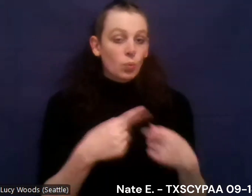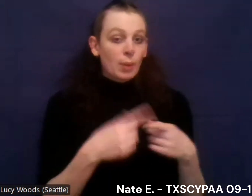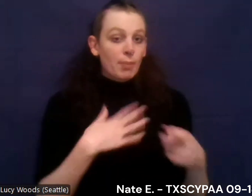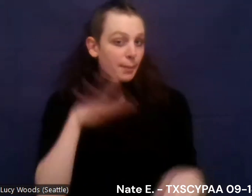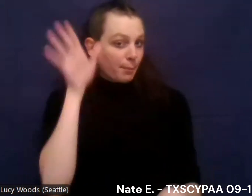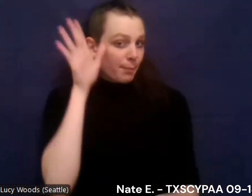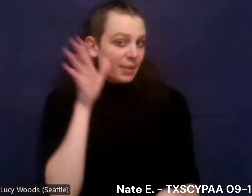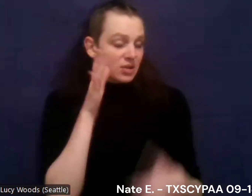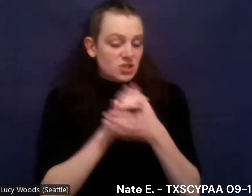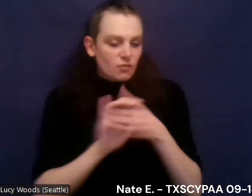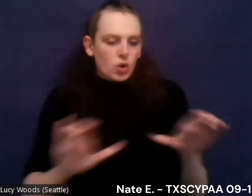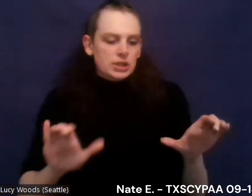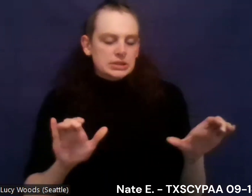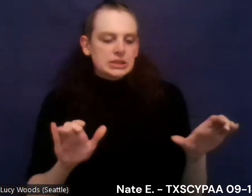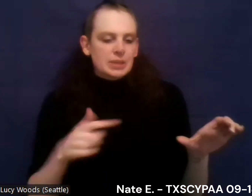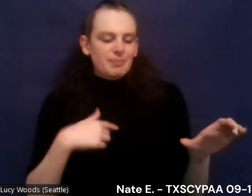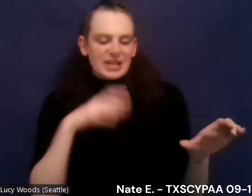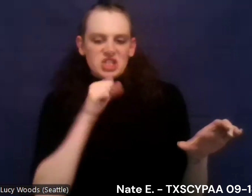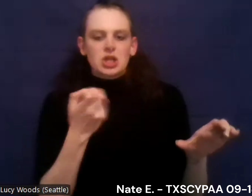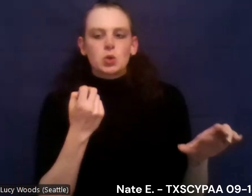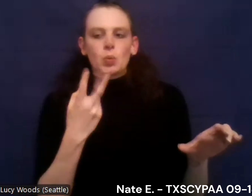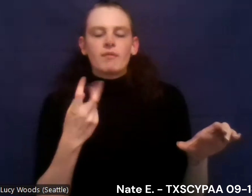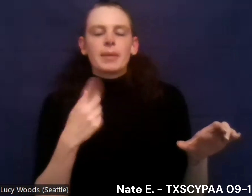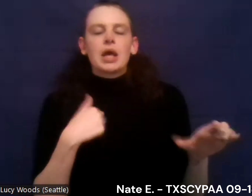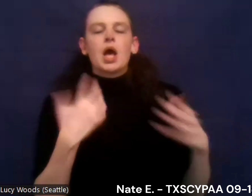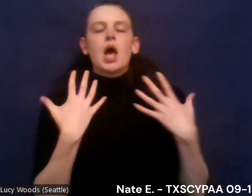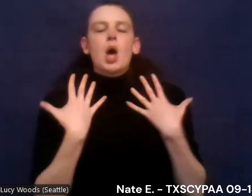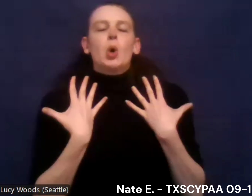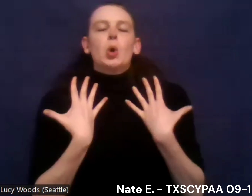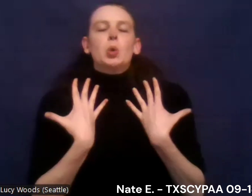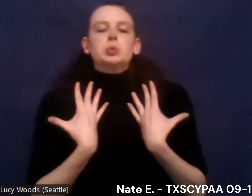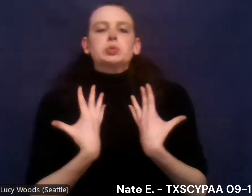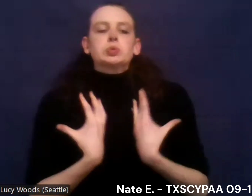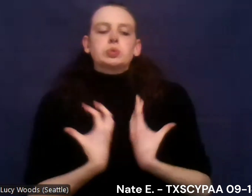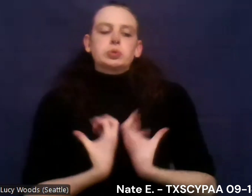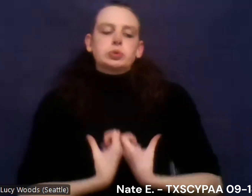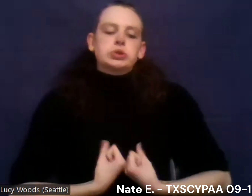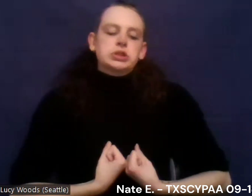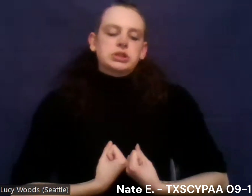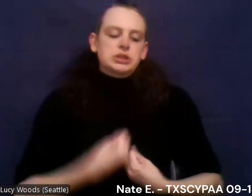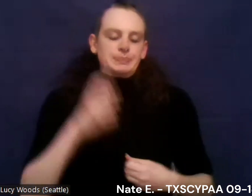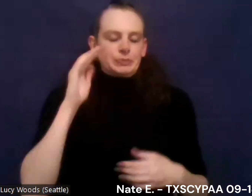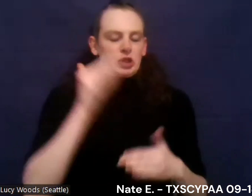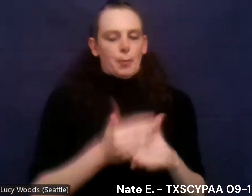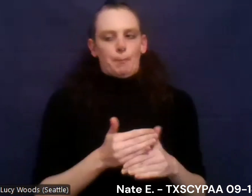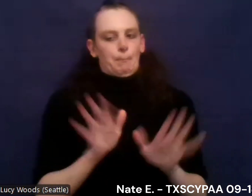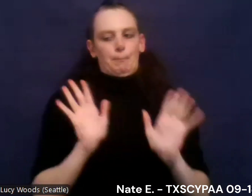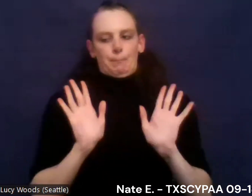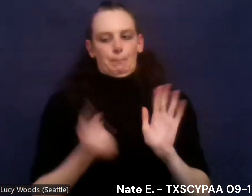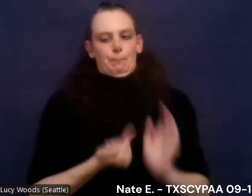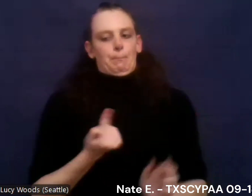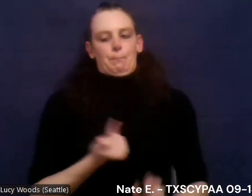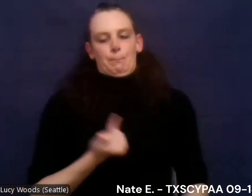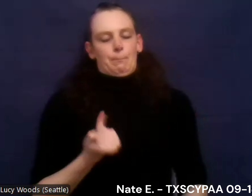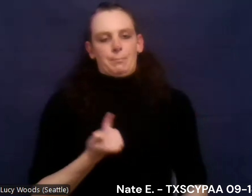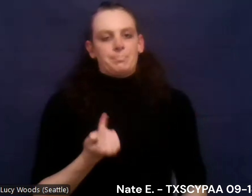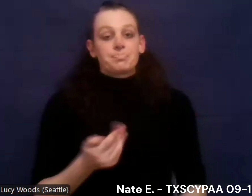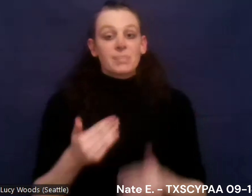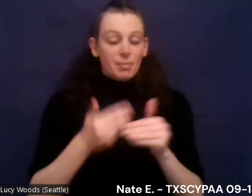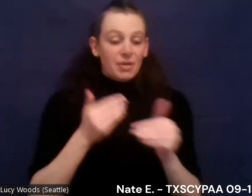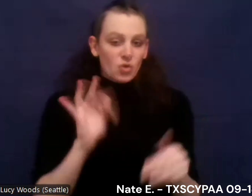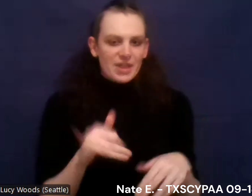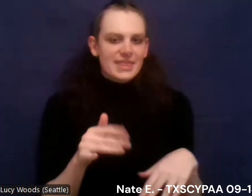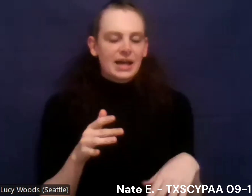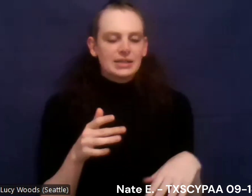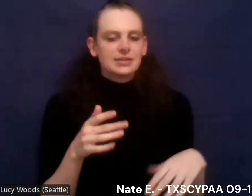hard at like 12, and I really shut down. And I already before that, plenty before that, felt the thing that we talk about